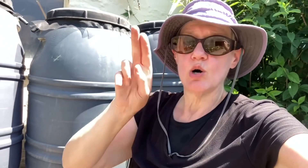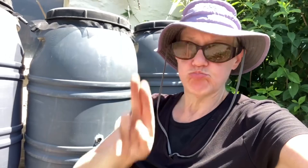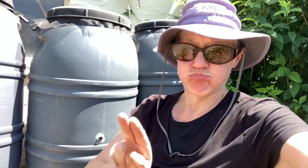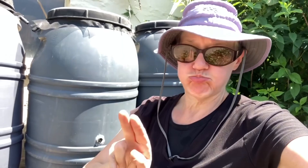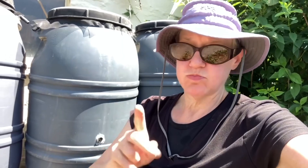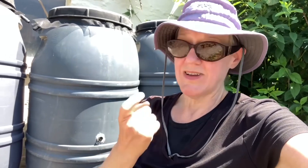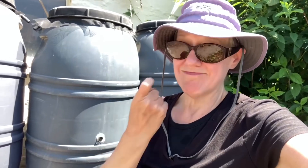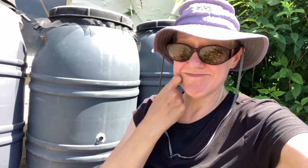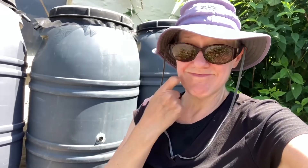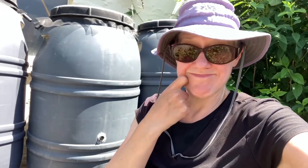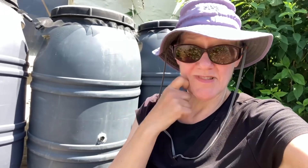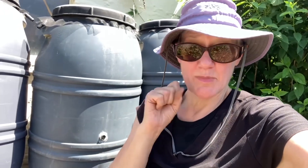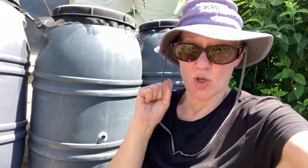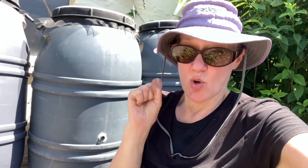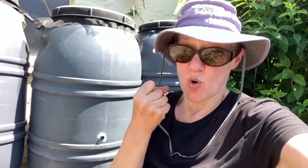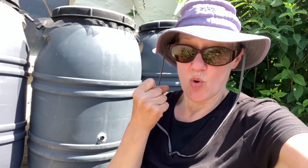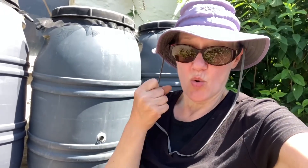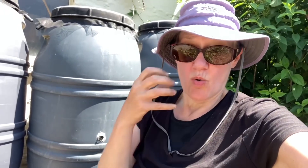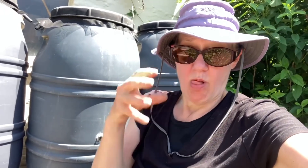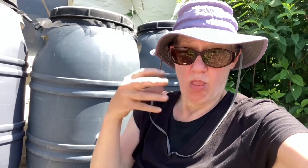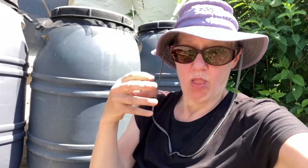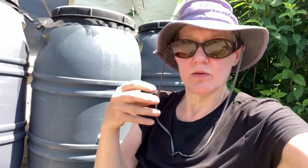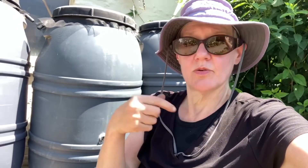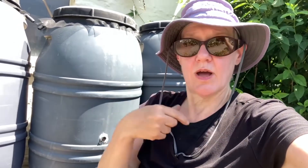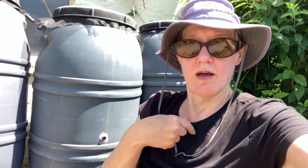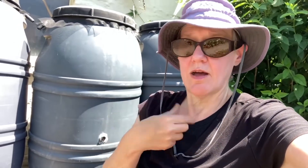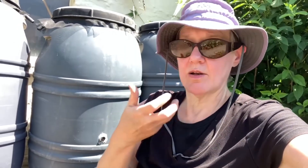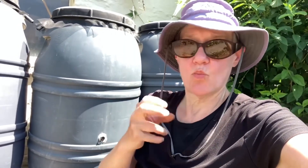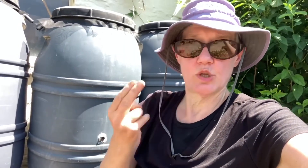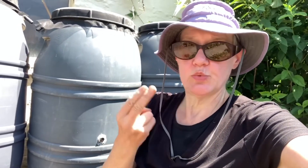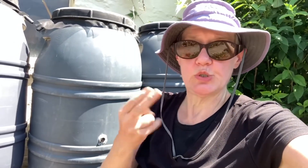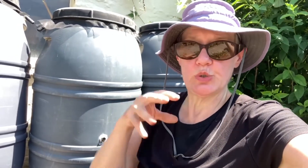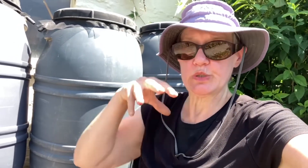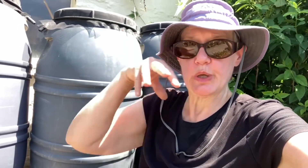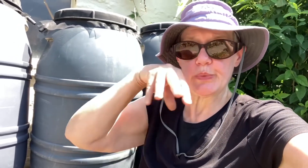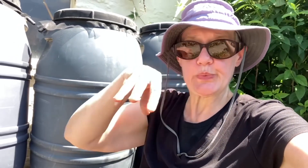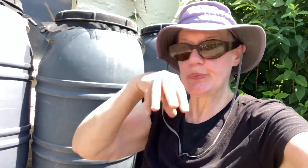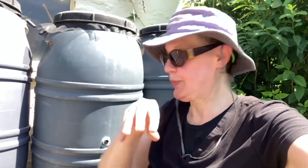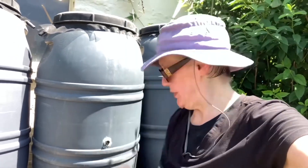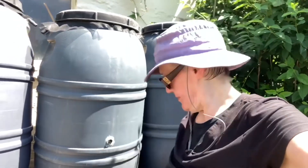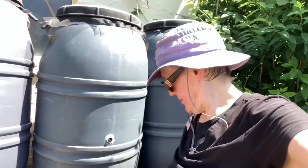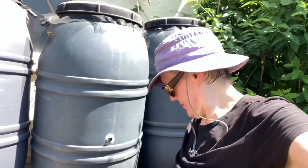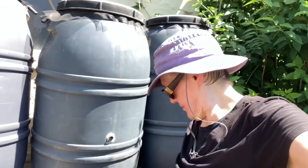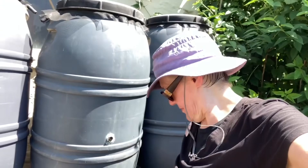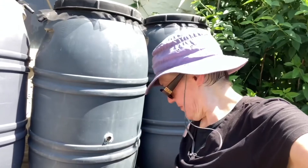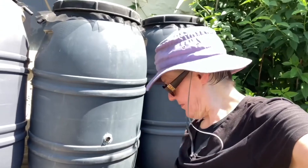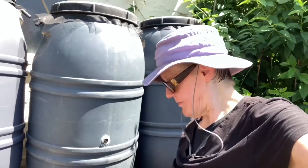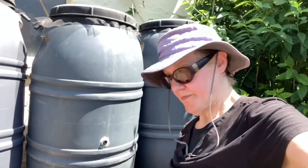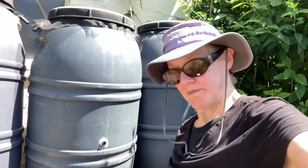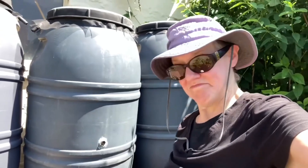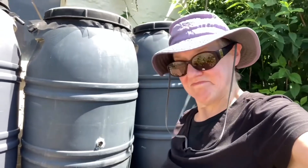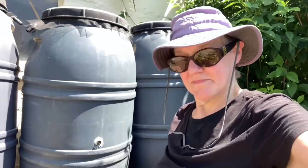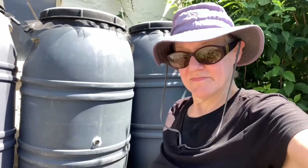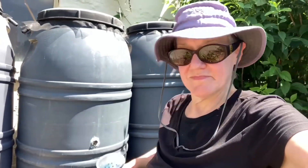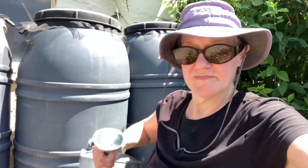to it because it's been so cold and cloudy. So I'm not going to use the watering can with